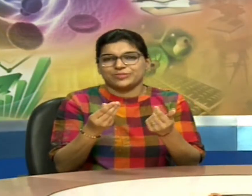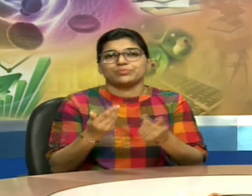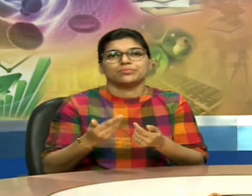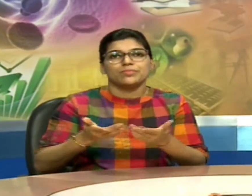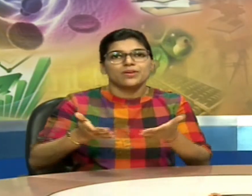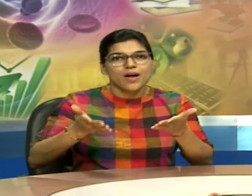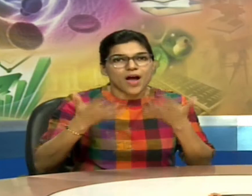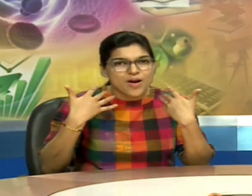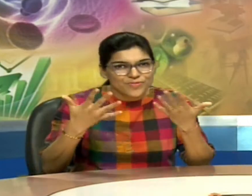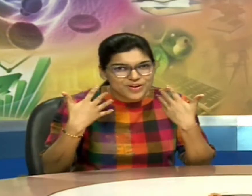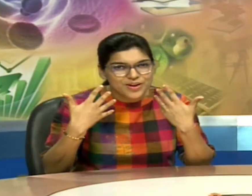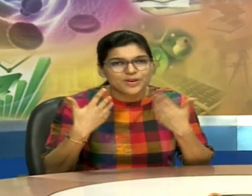the land,